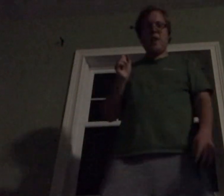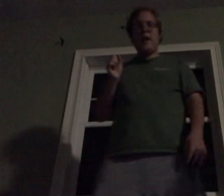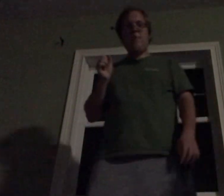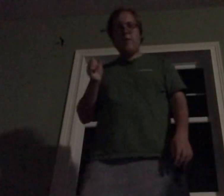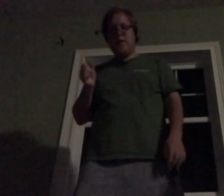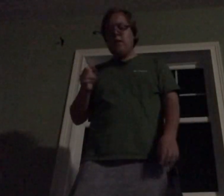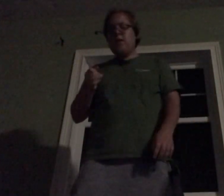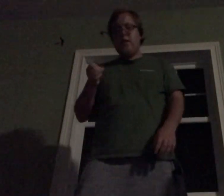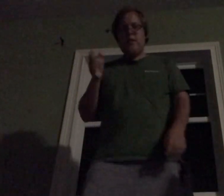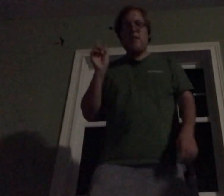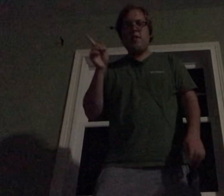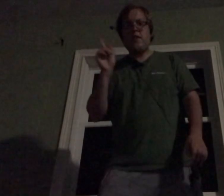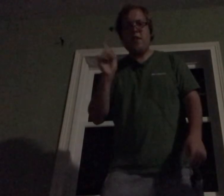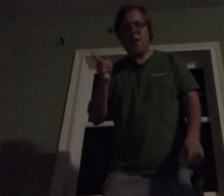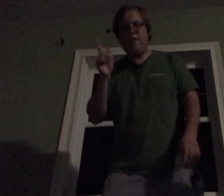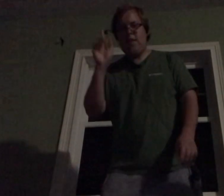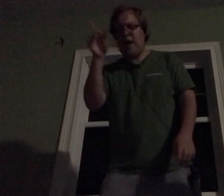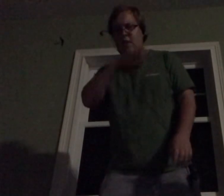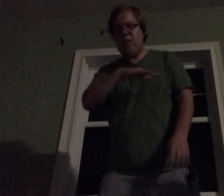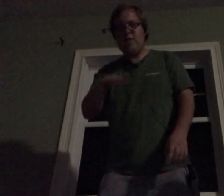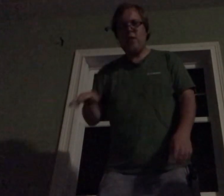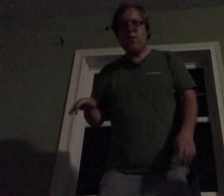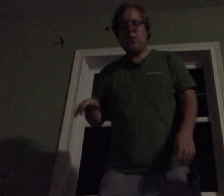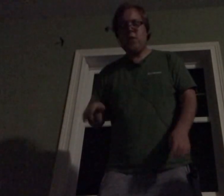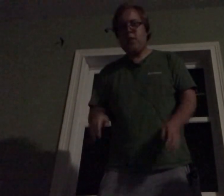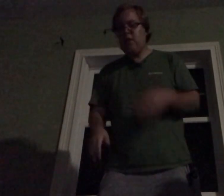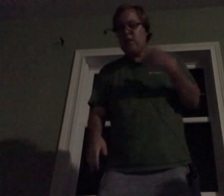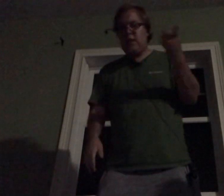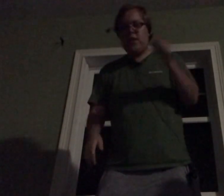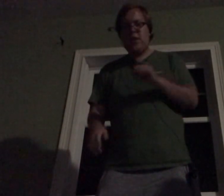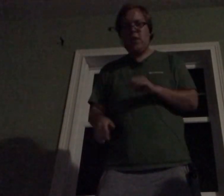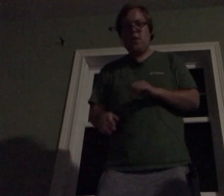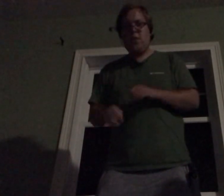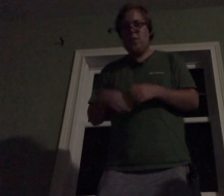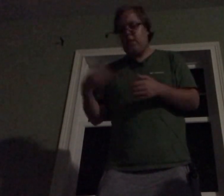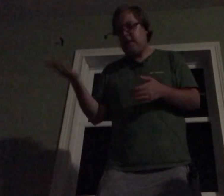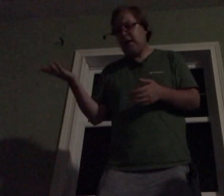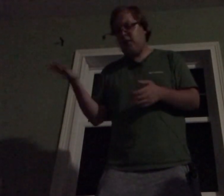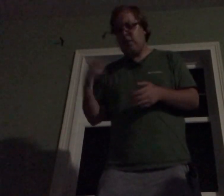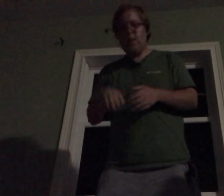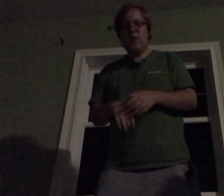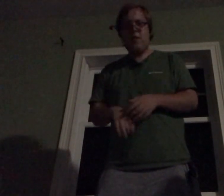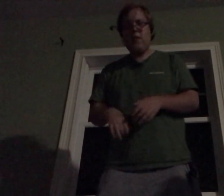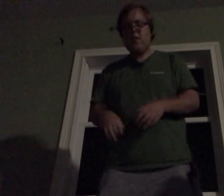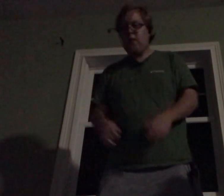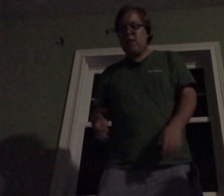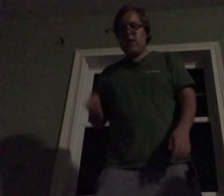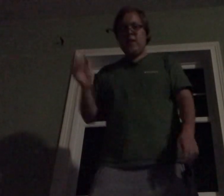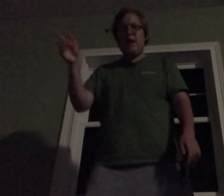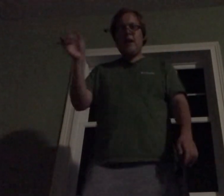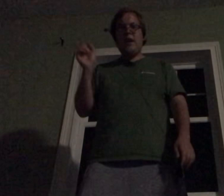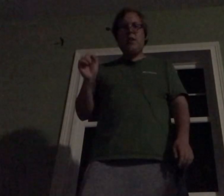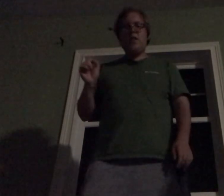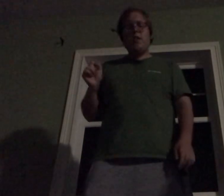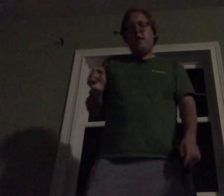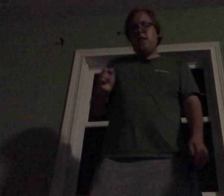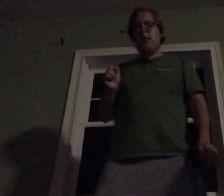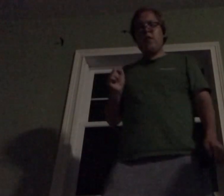time, that's enough out of you. Thank you, next. In the end, it'll all